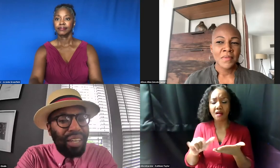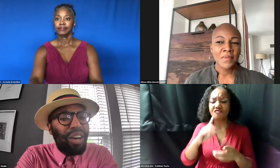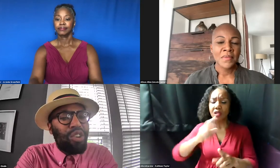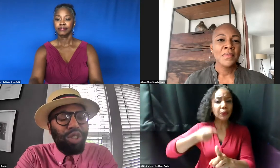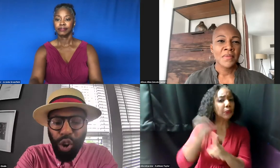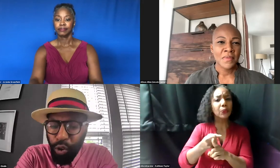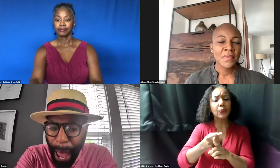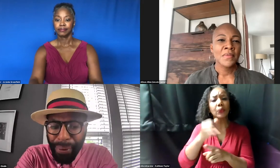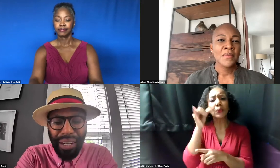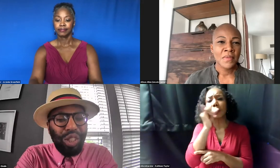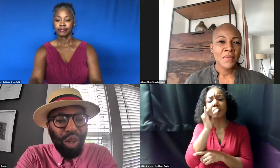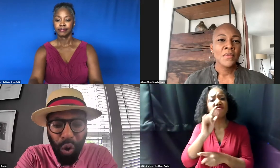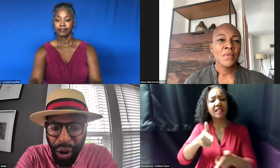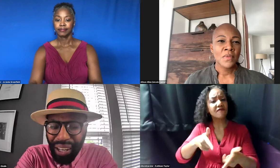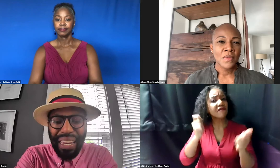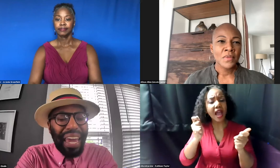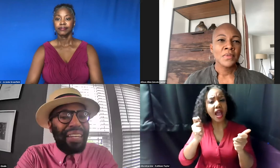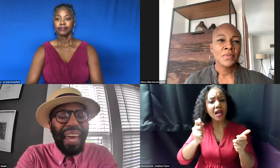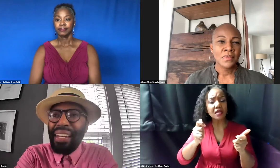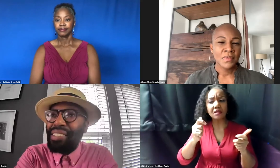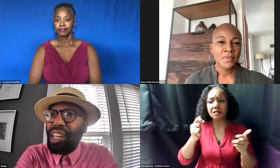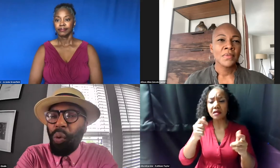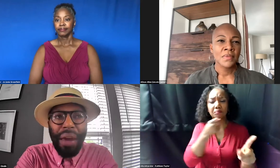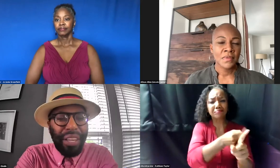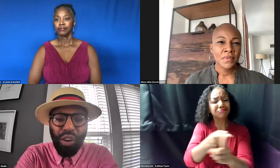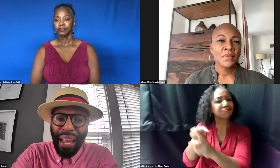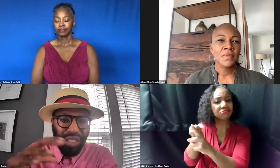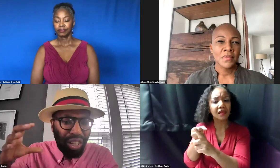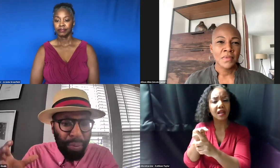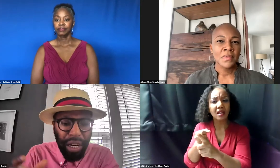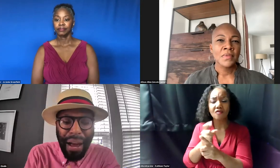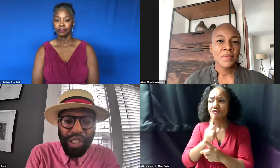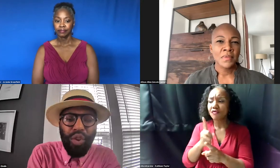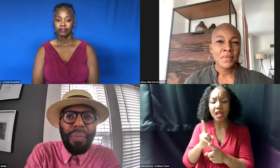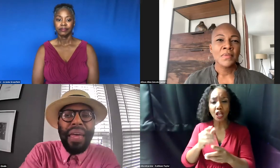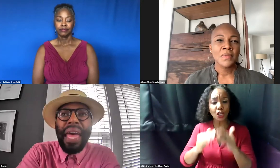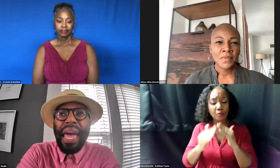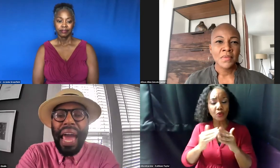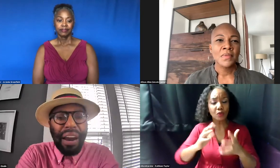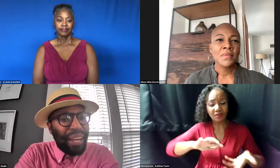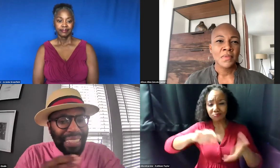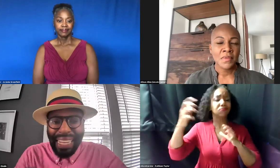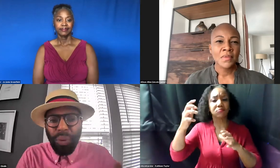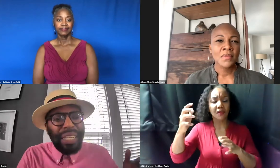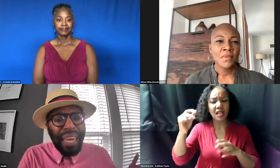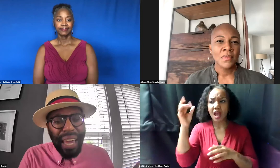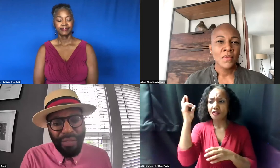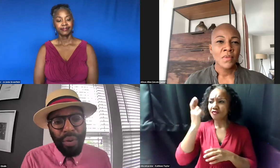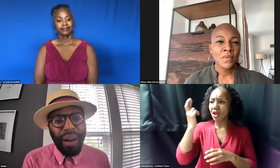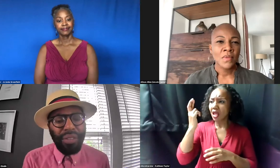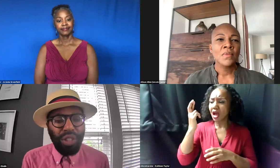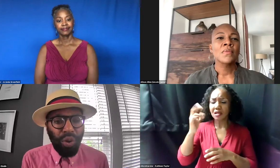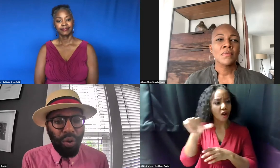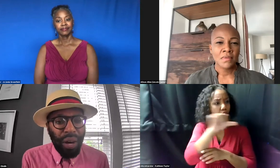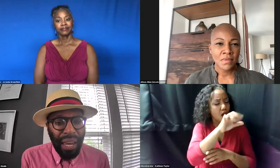affected so rapidly, so quickly, and in such a way that sort of like took the community by storm. And I realized that just wasn't the case